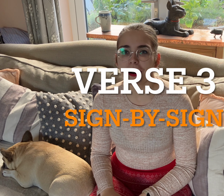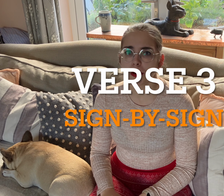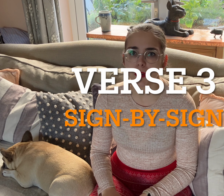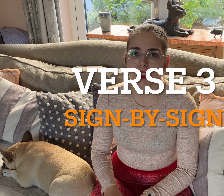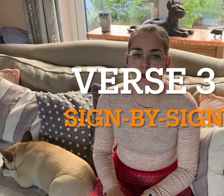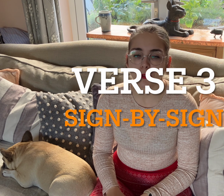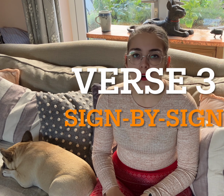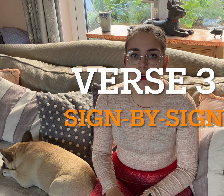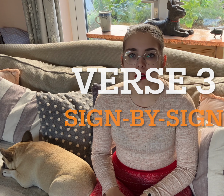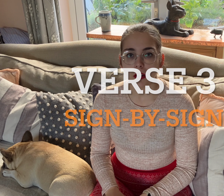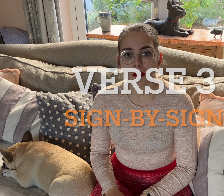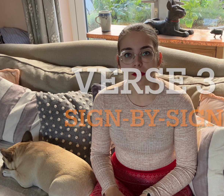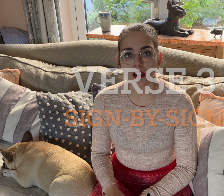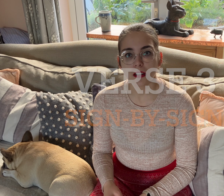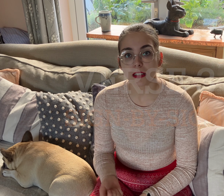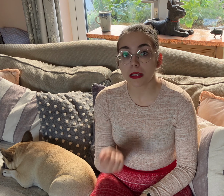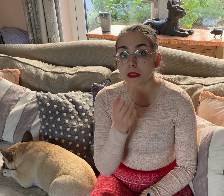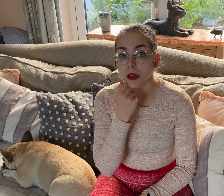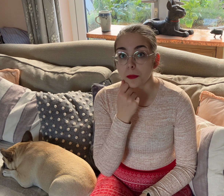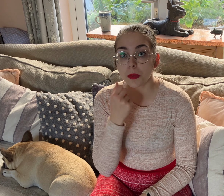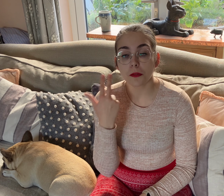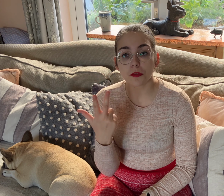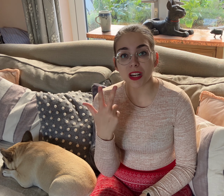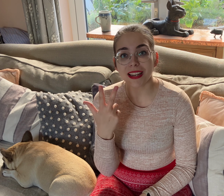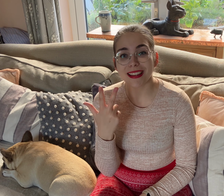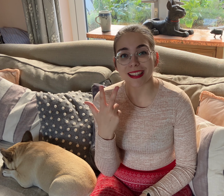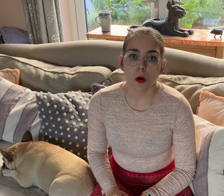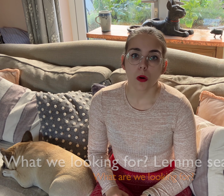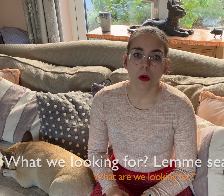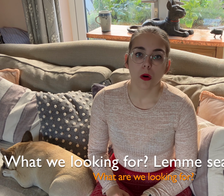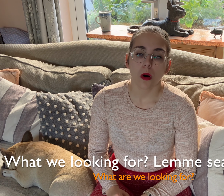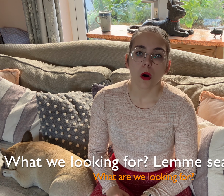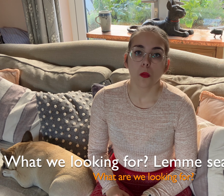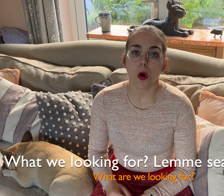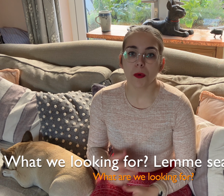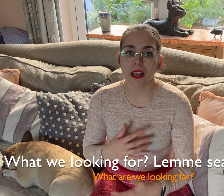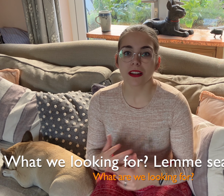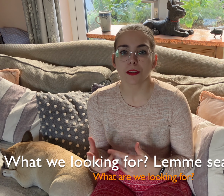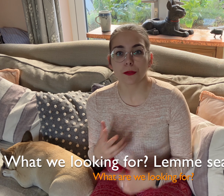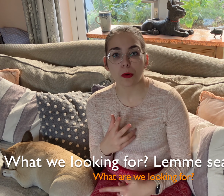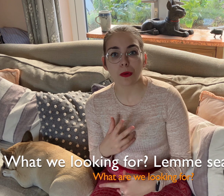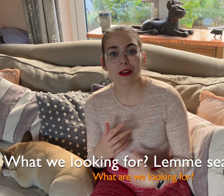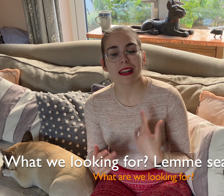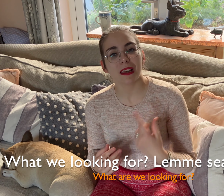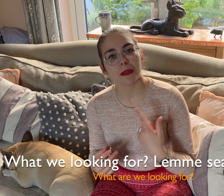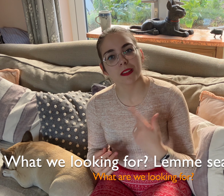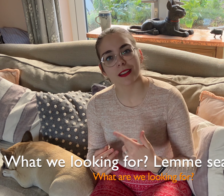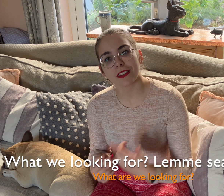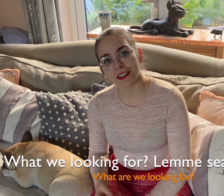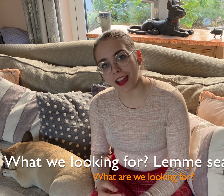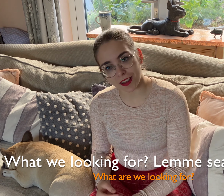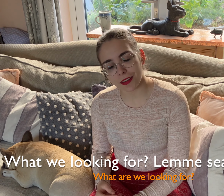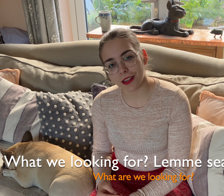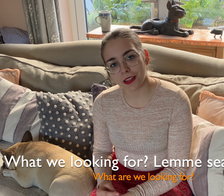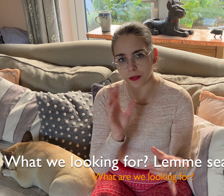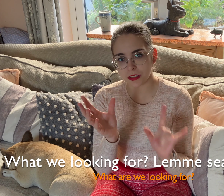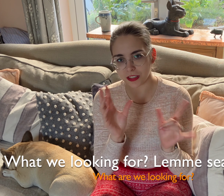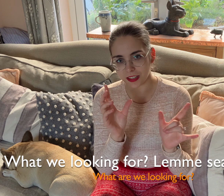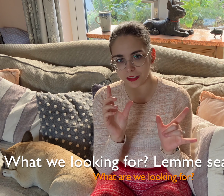you ready for verse number three? What we're looking for? Let me search now. just signed the